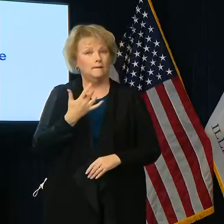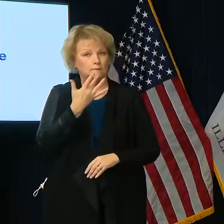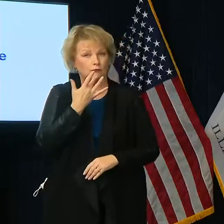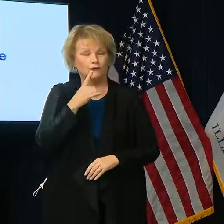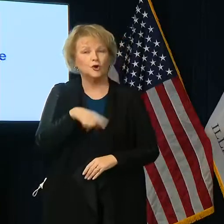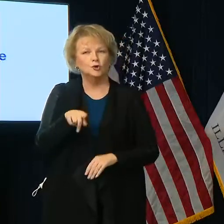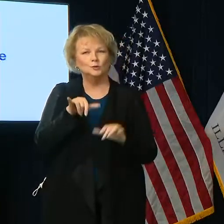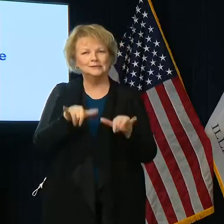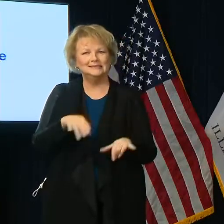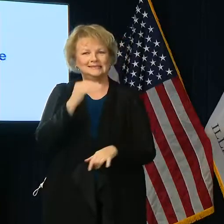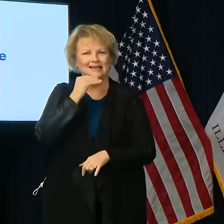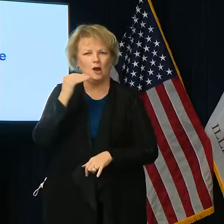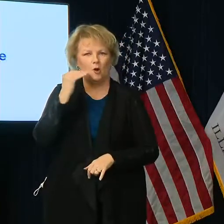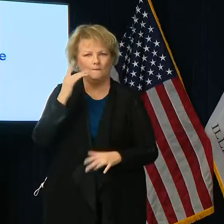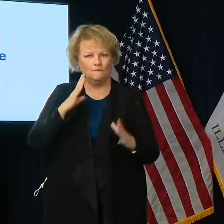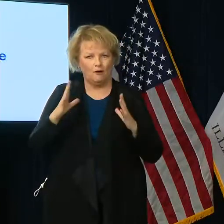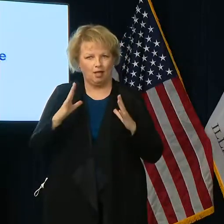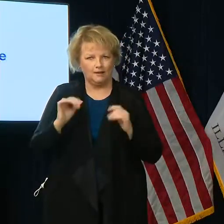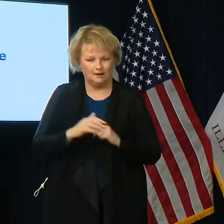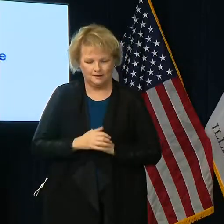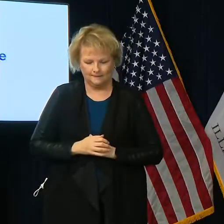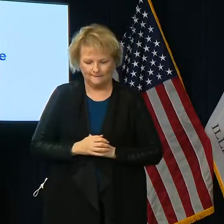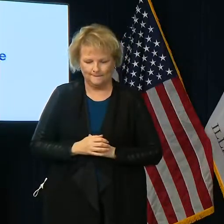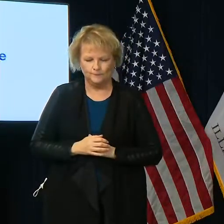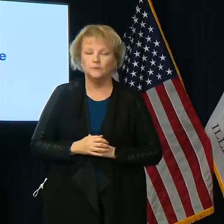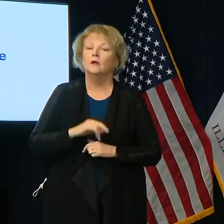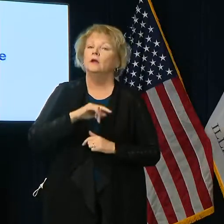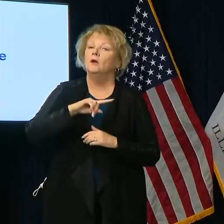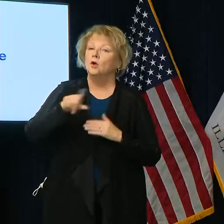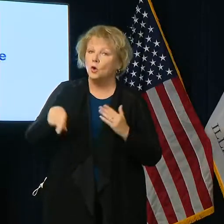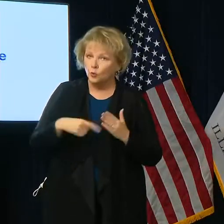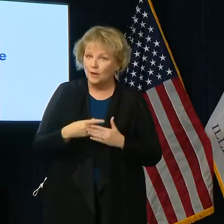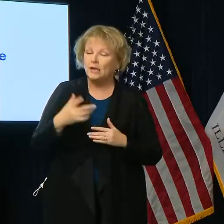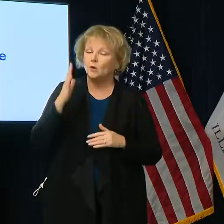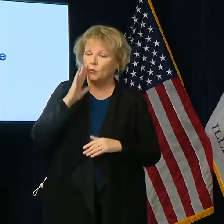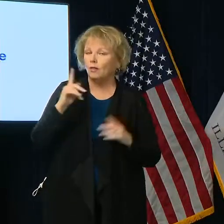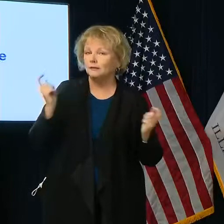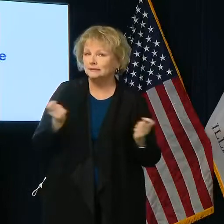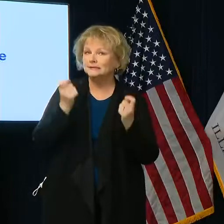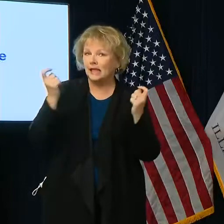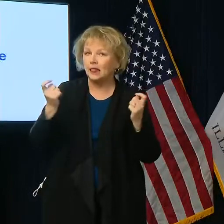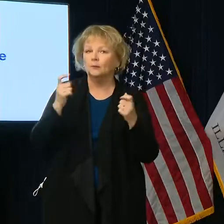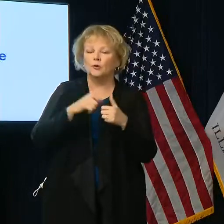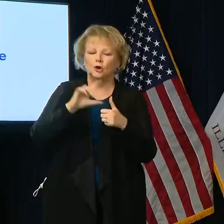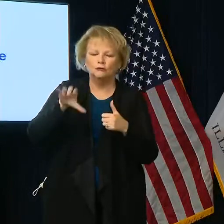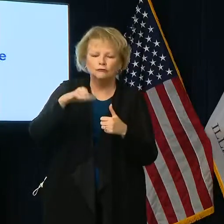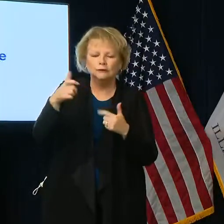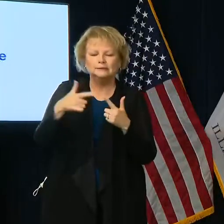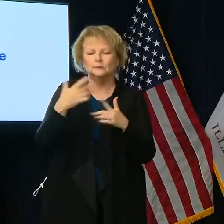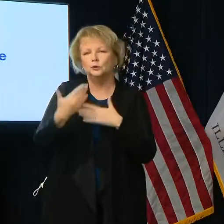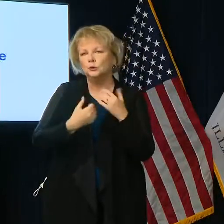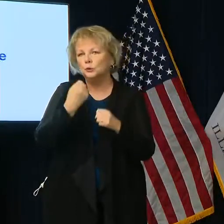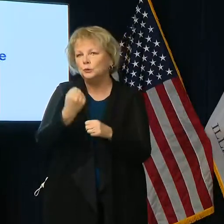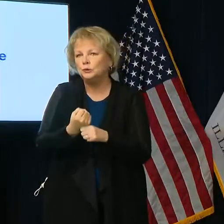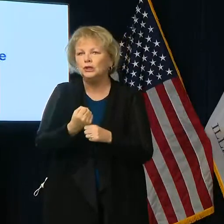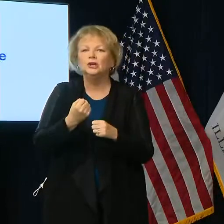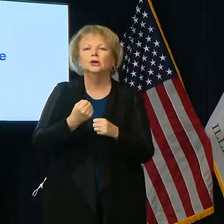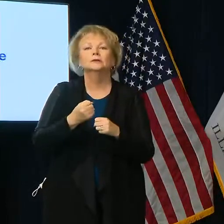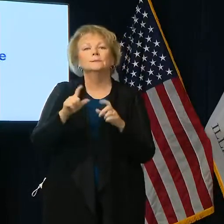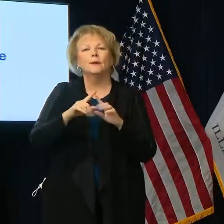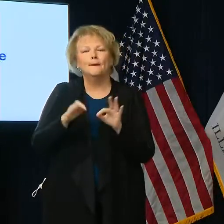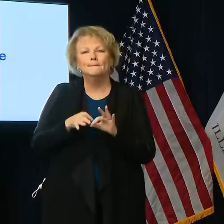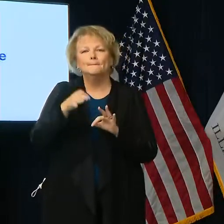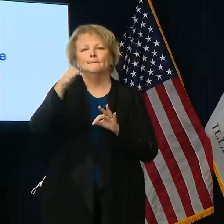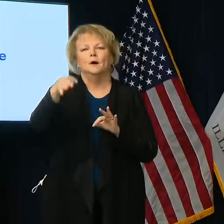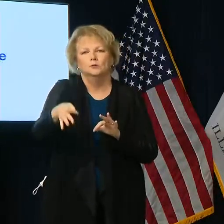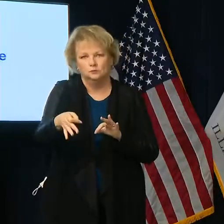that people stay home for the holidays. We will all be able to celebrate these holidays, Christmas, New Year's, maybe just postpone it